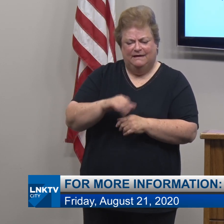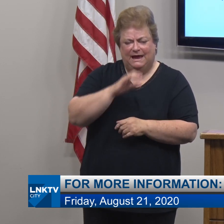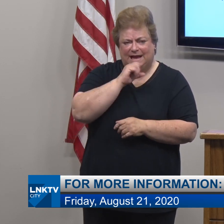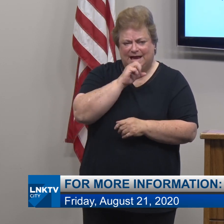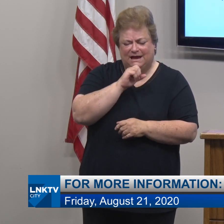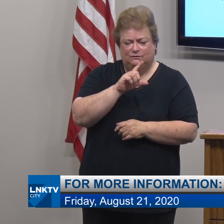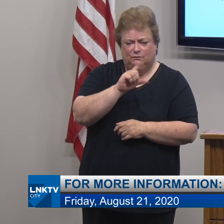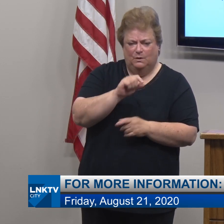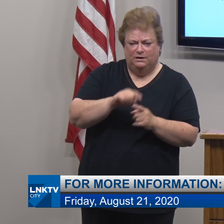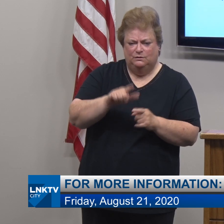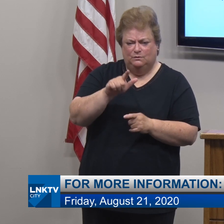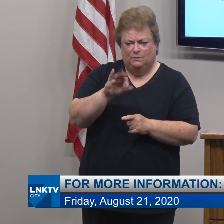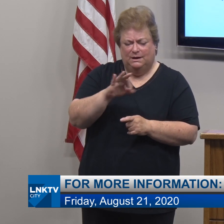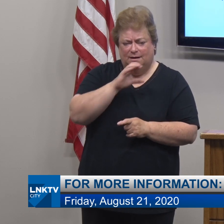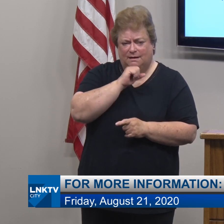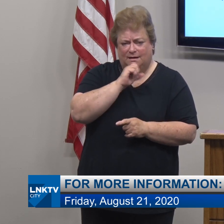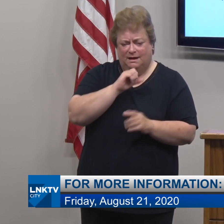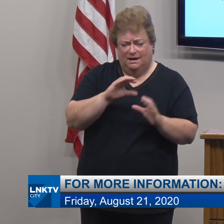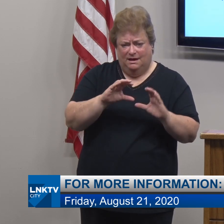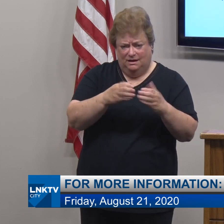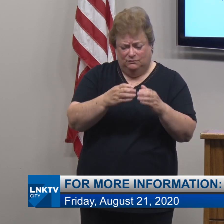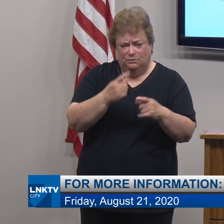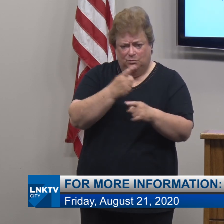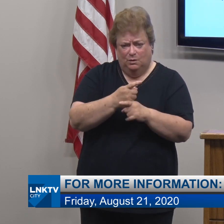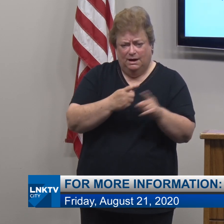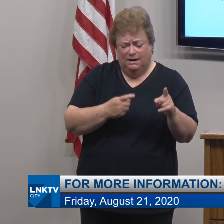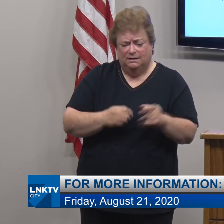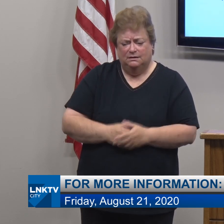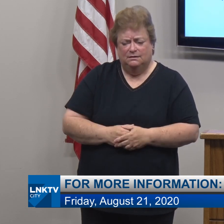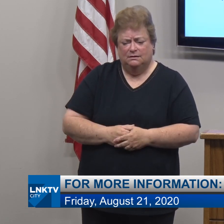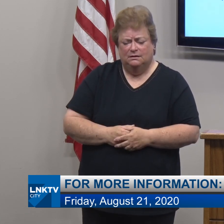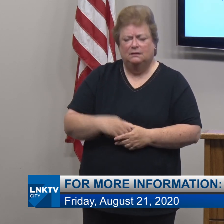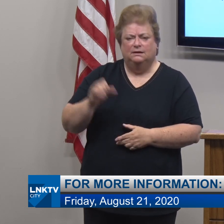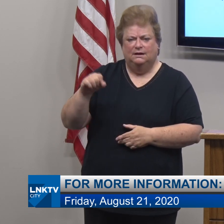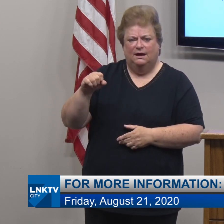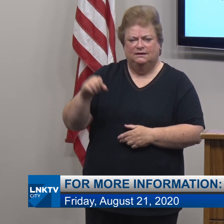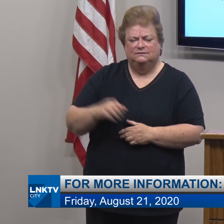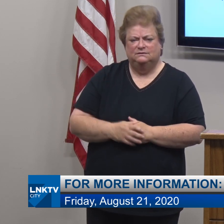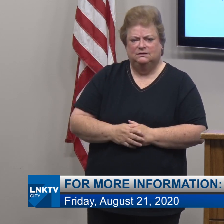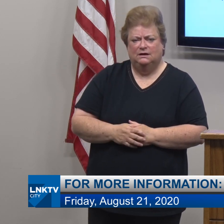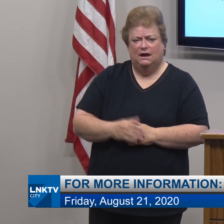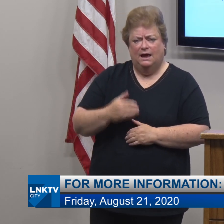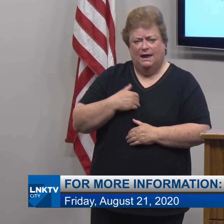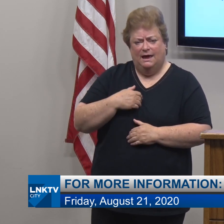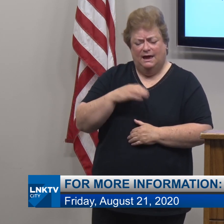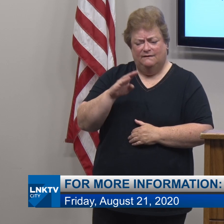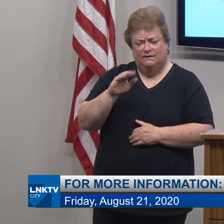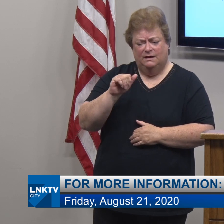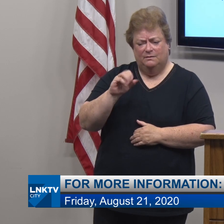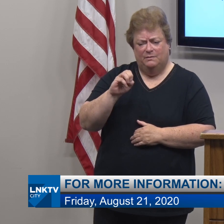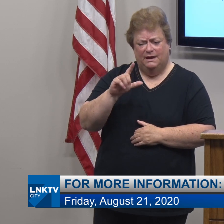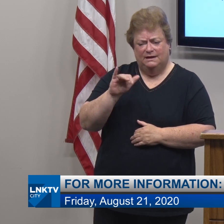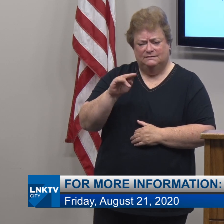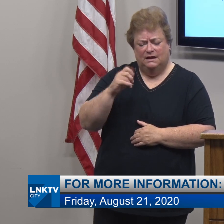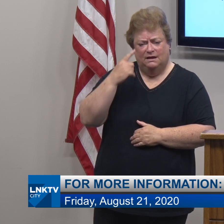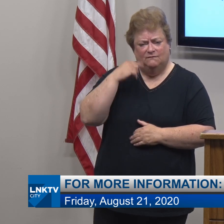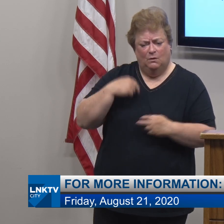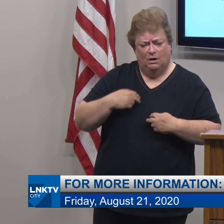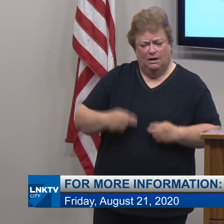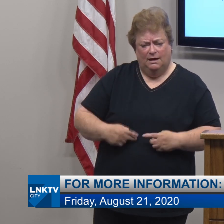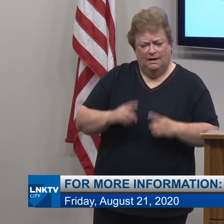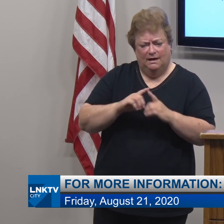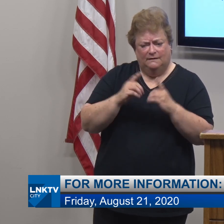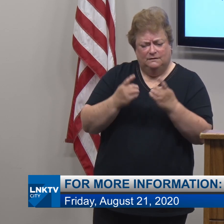29 age group. Yeah. Is that correct? Yes. Is there a baseline for health departments